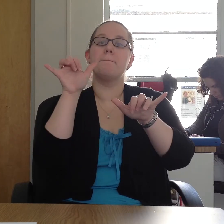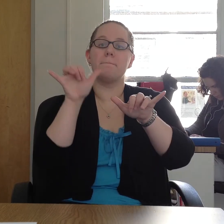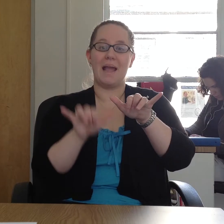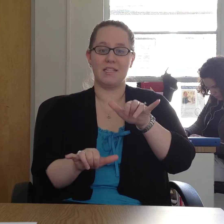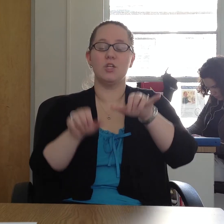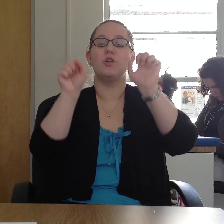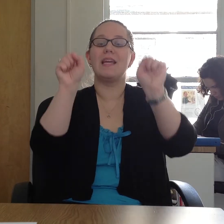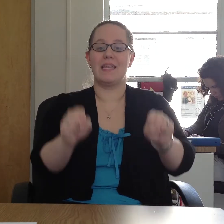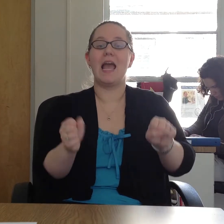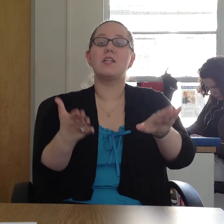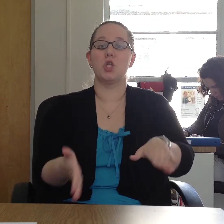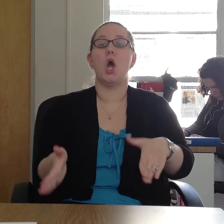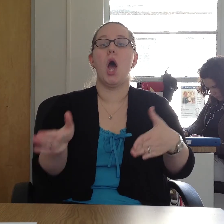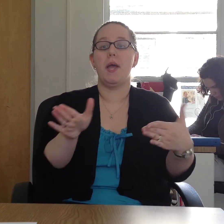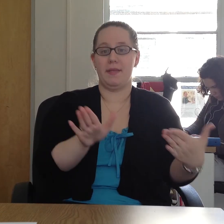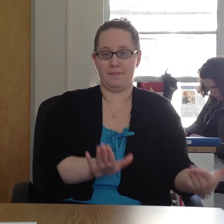waste products.